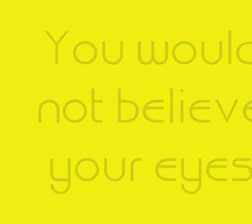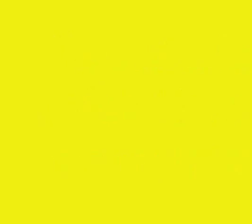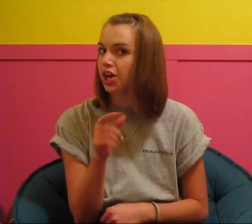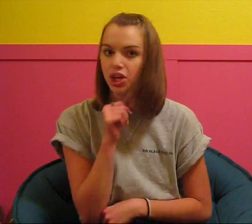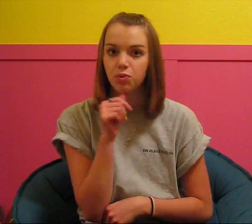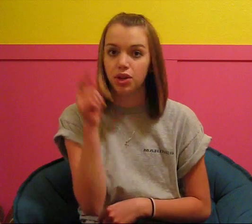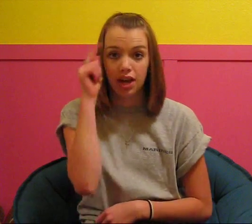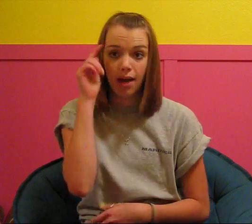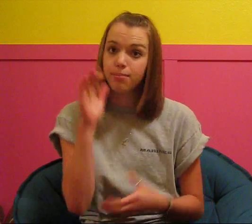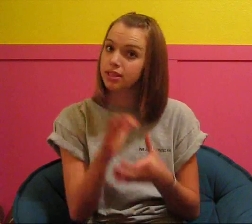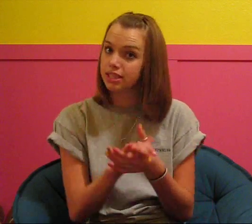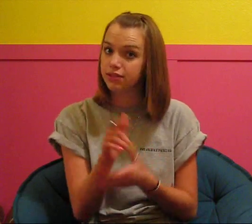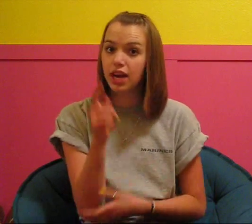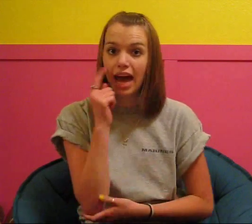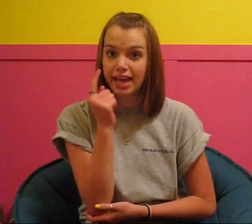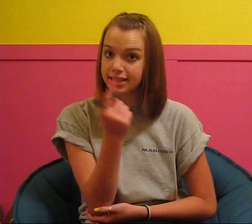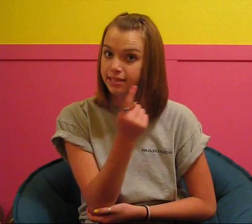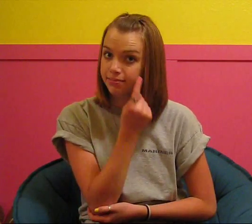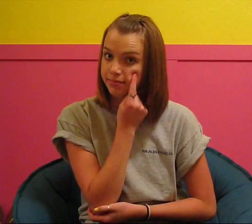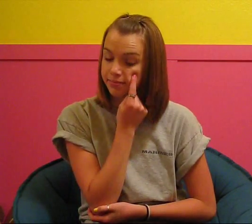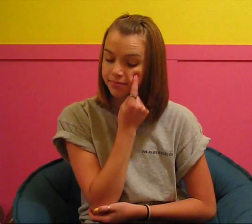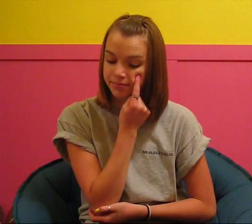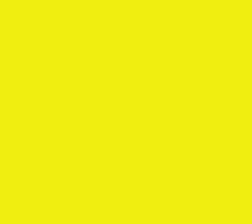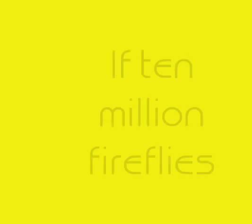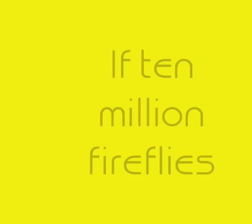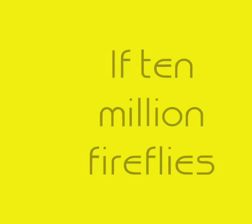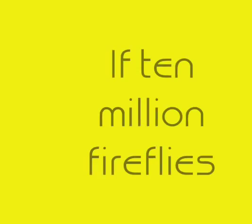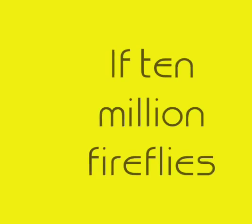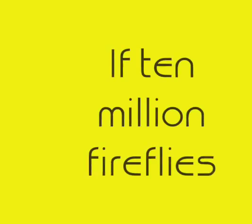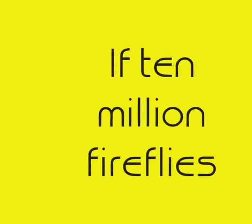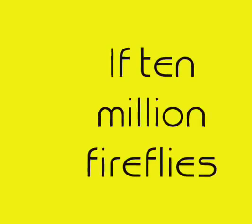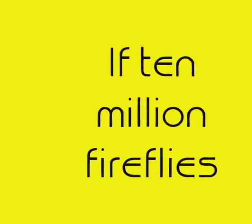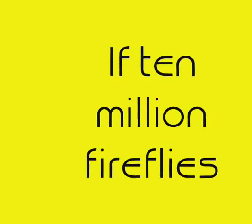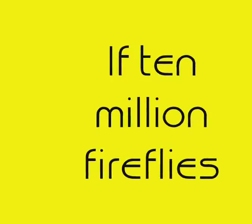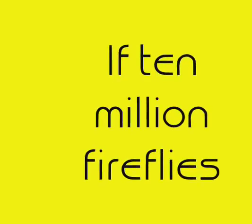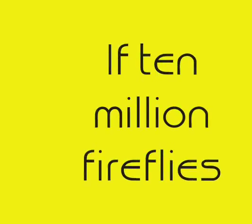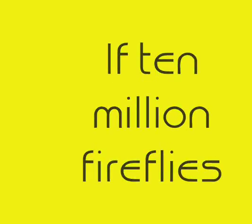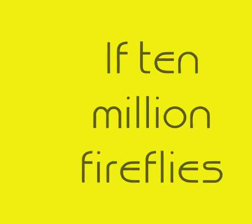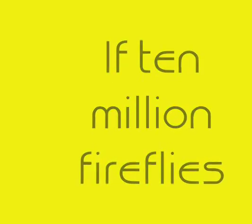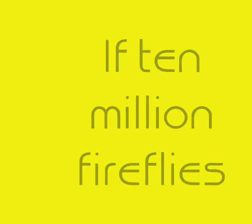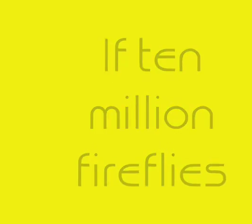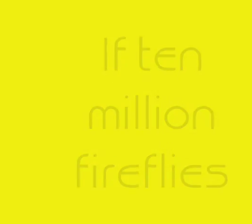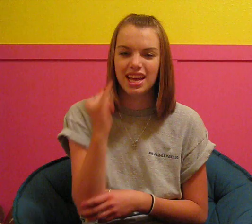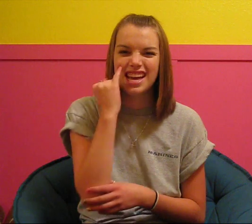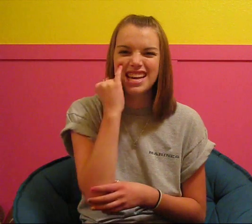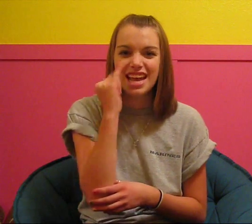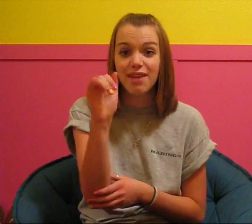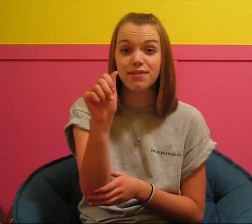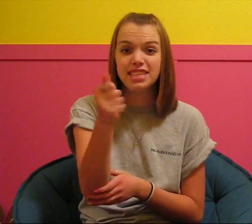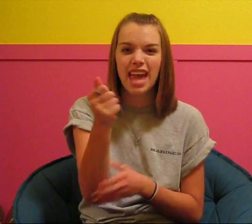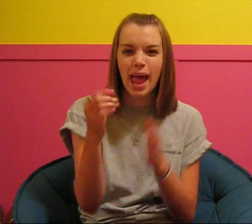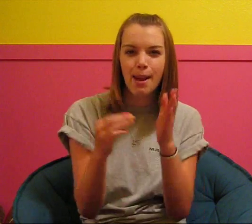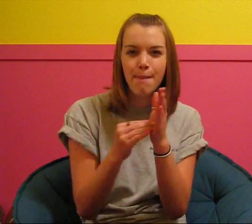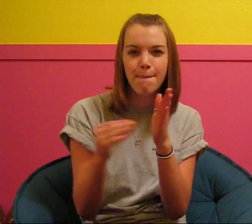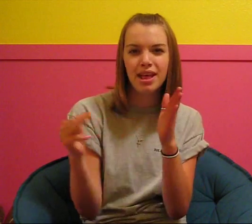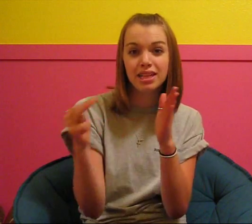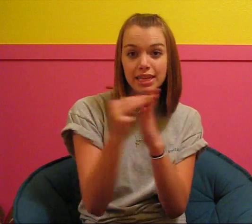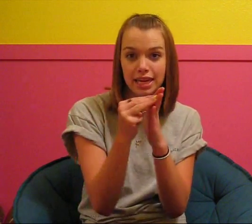You would not believe your eyes if 10 million,